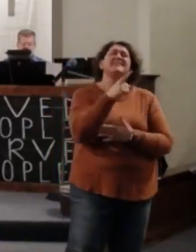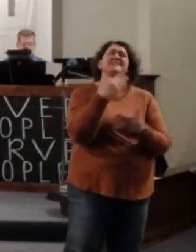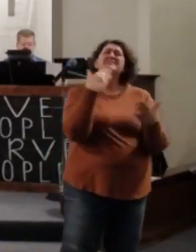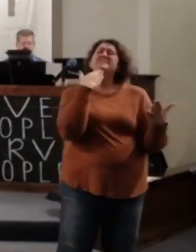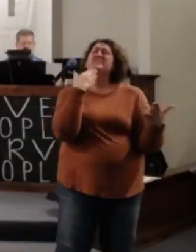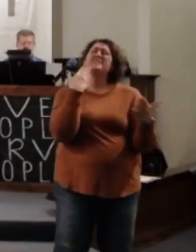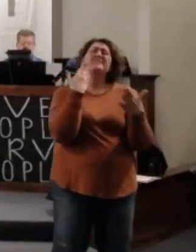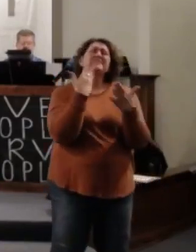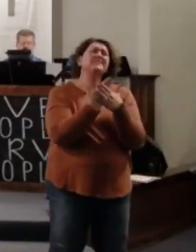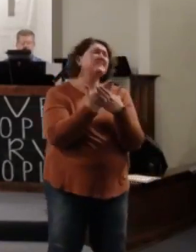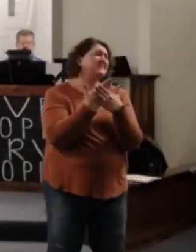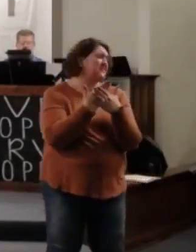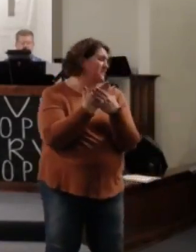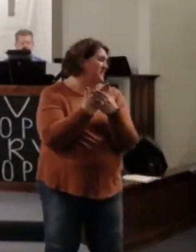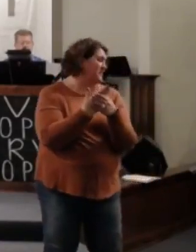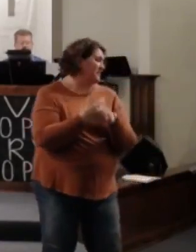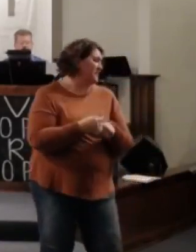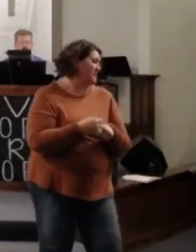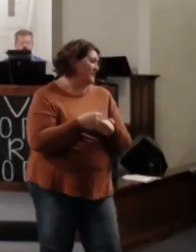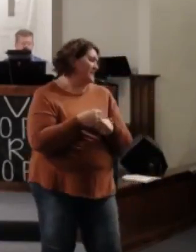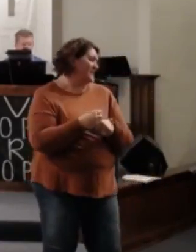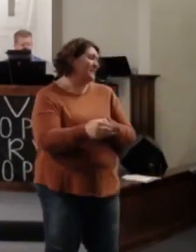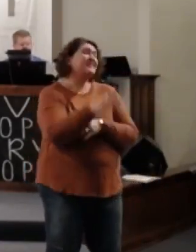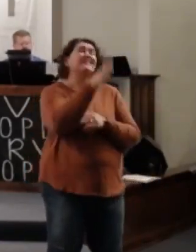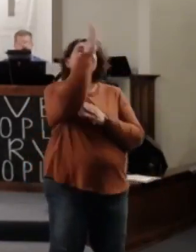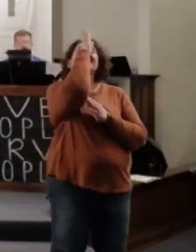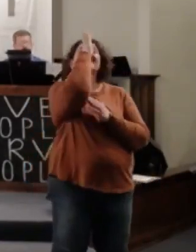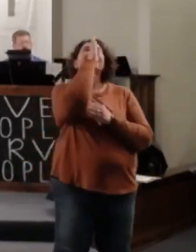God is so good.